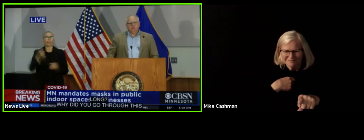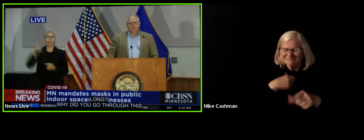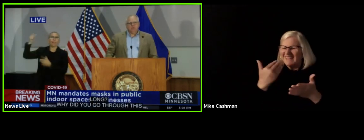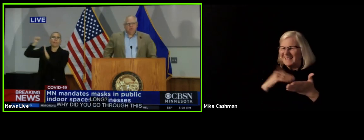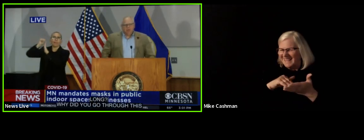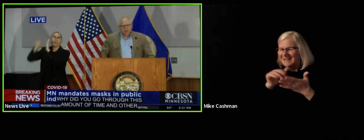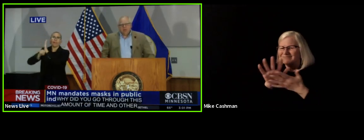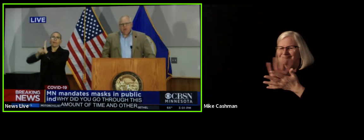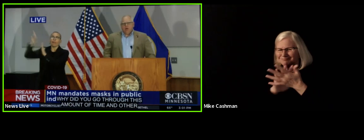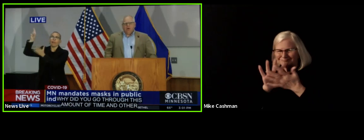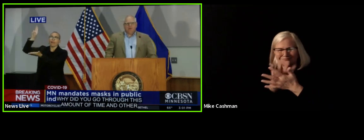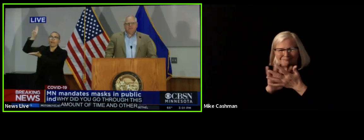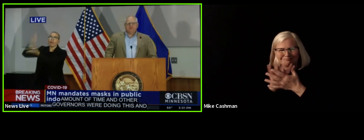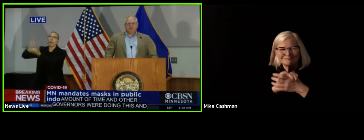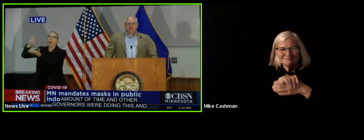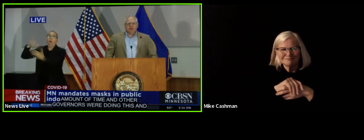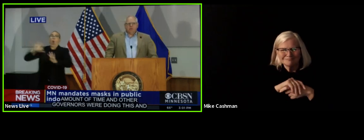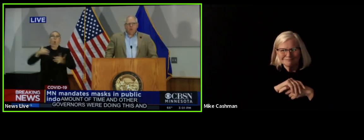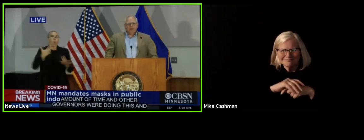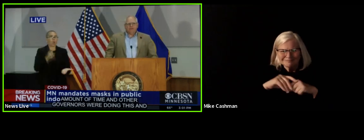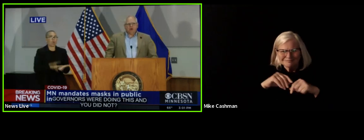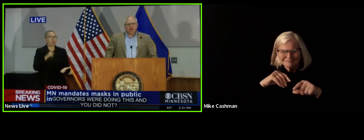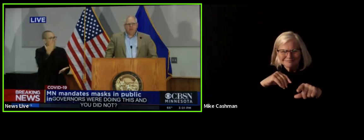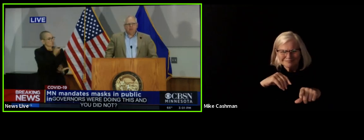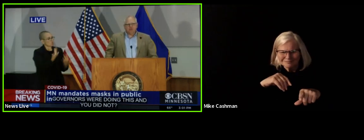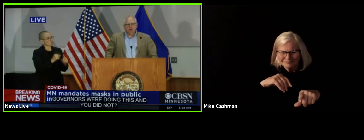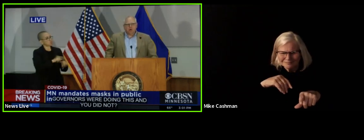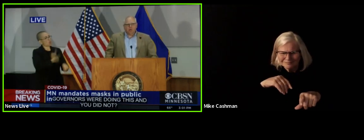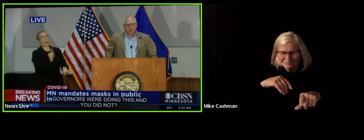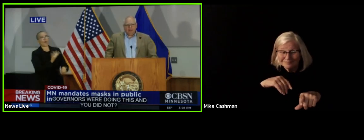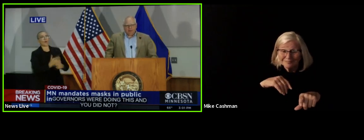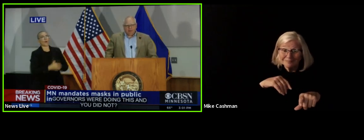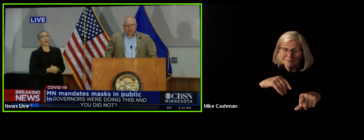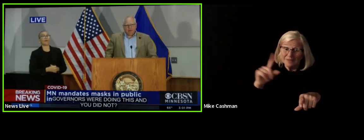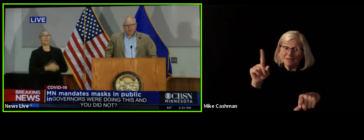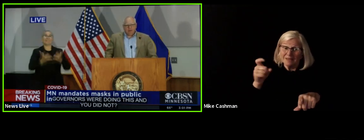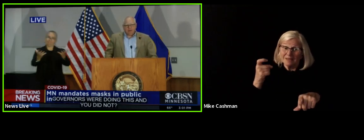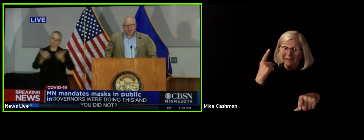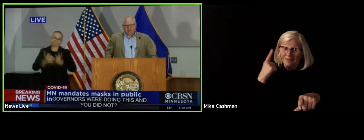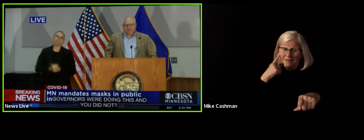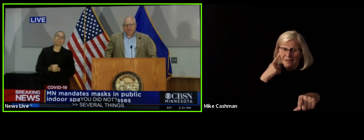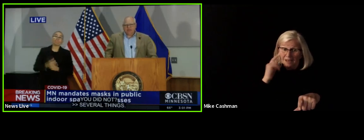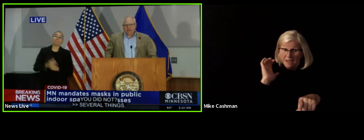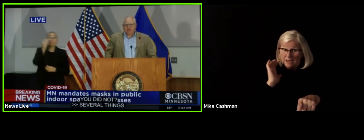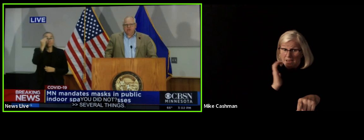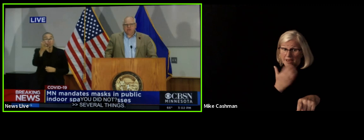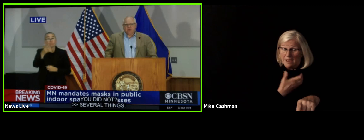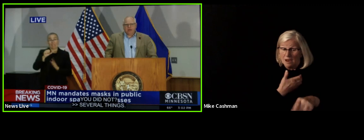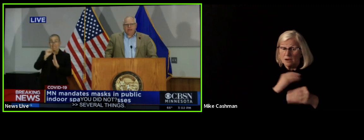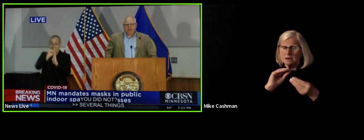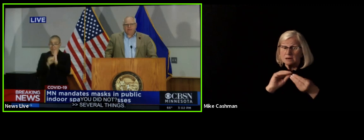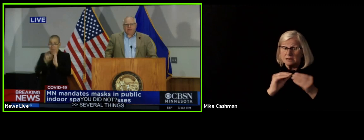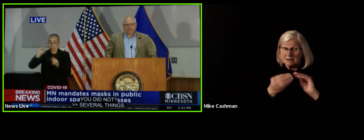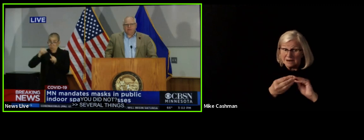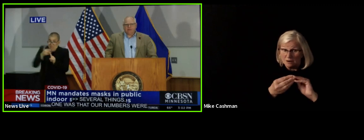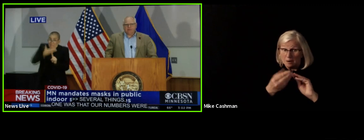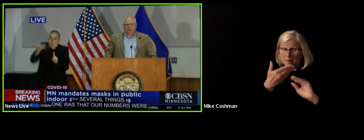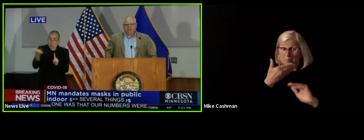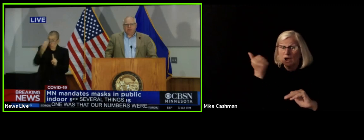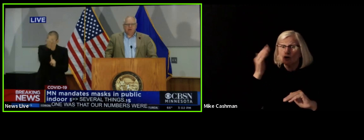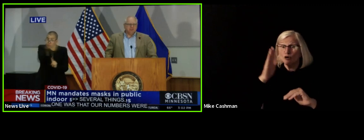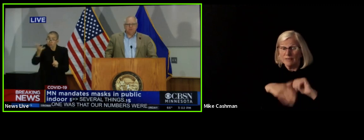you from reading this one? Well, several things. One is our numbers were better than other places. I do think you're right. I think